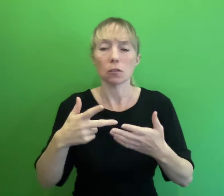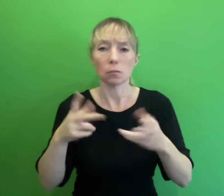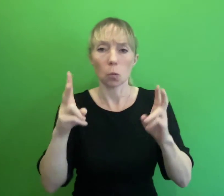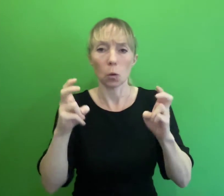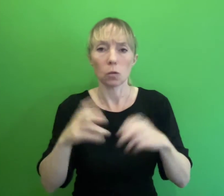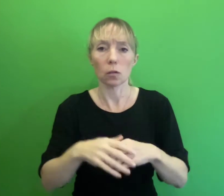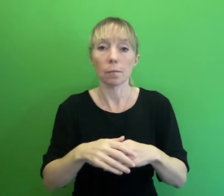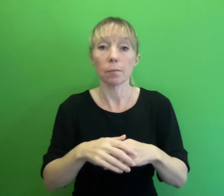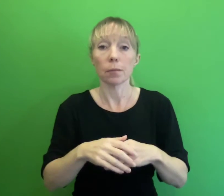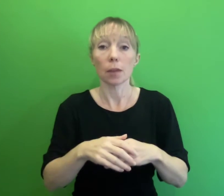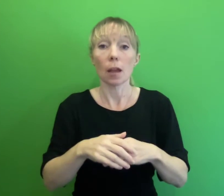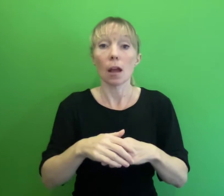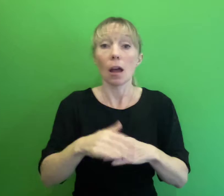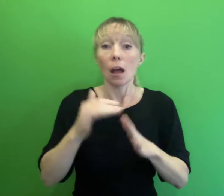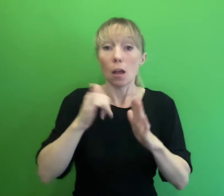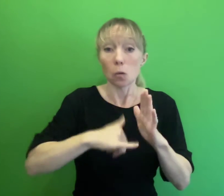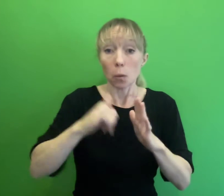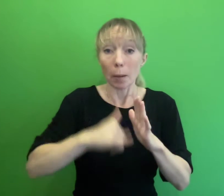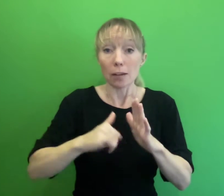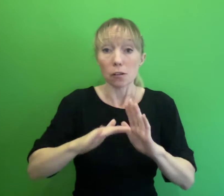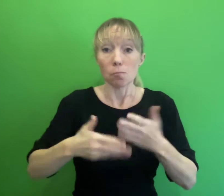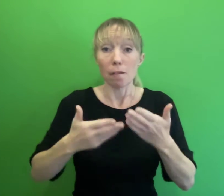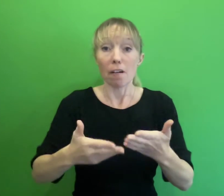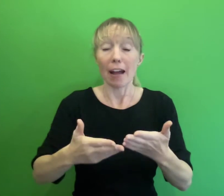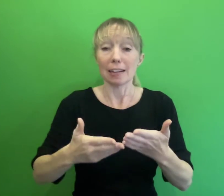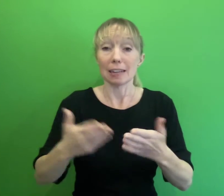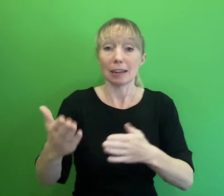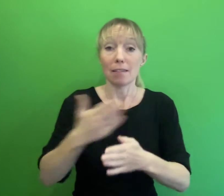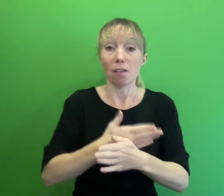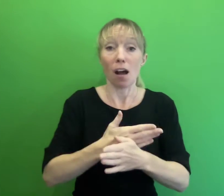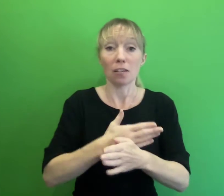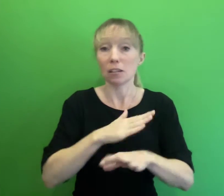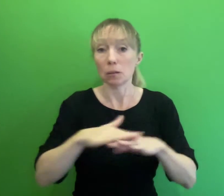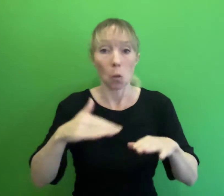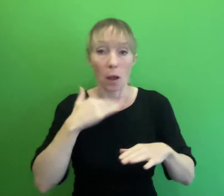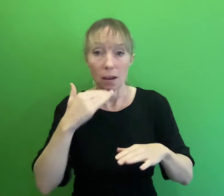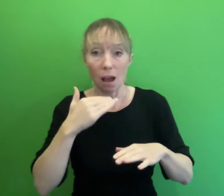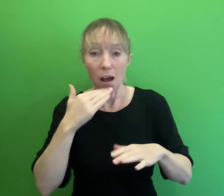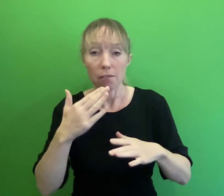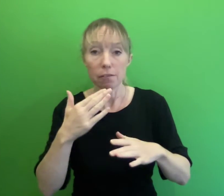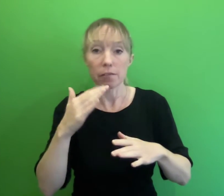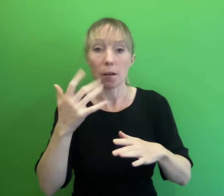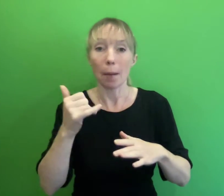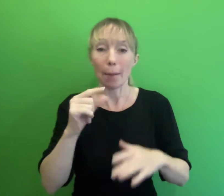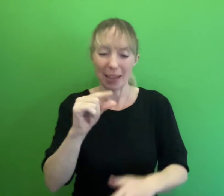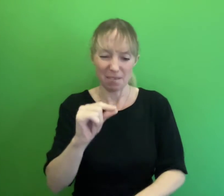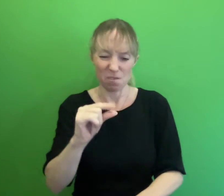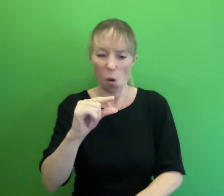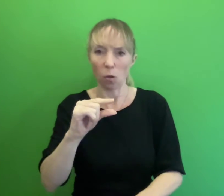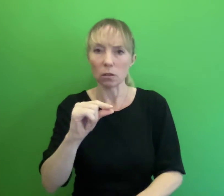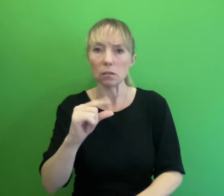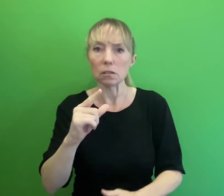we provided in advance was often inadequate, e.g. due to font, text provided as